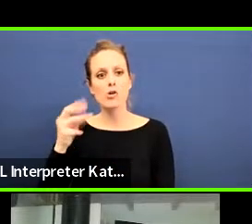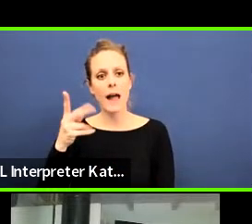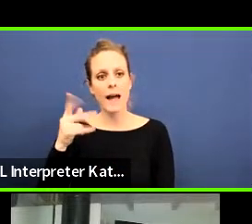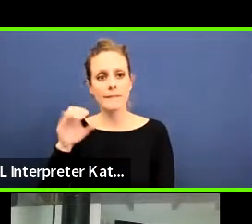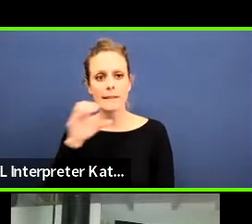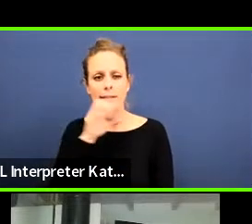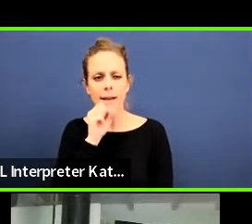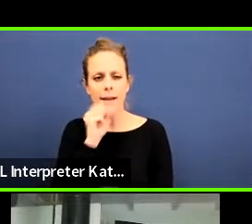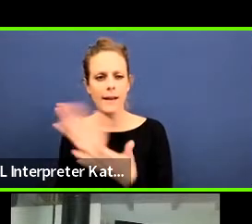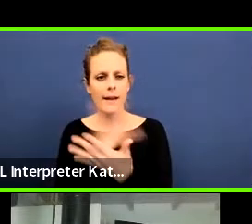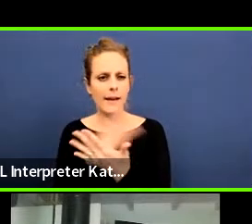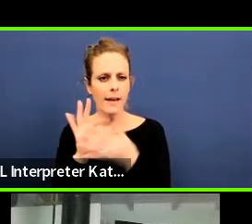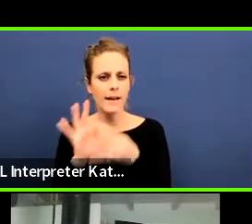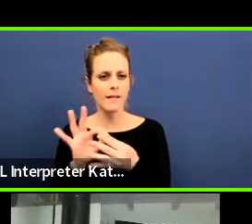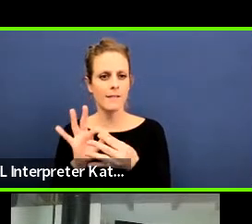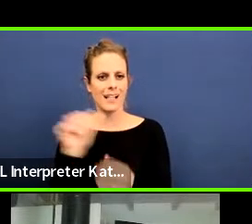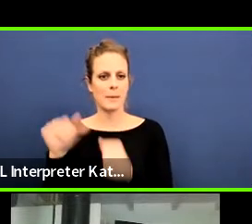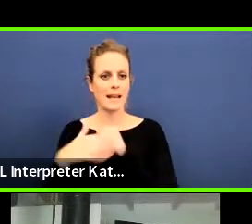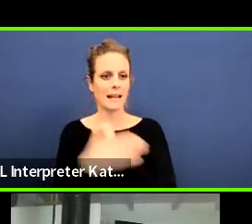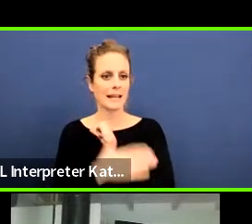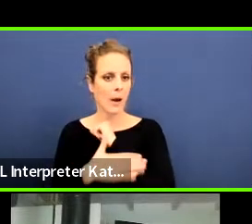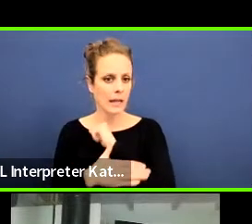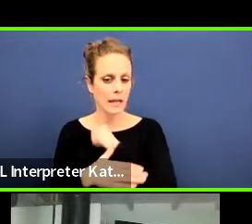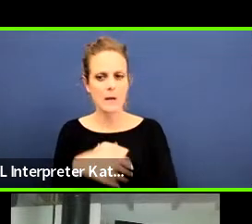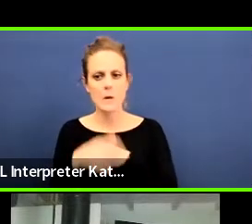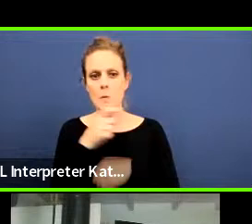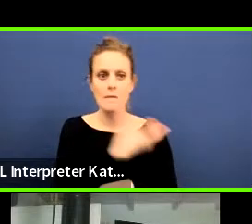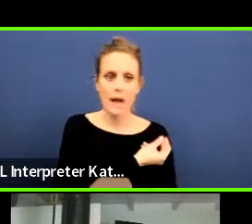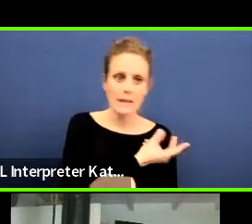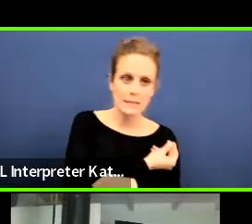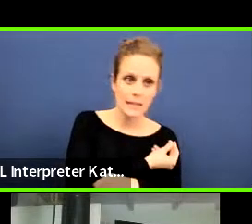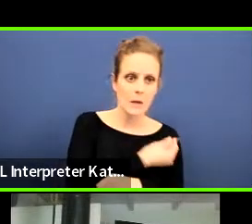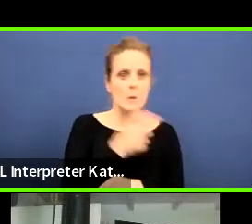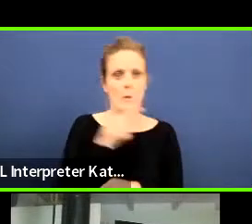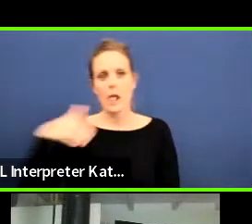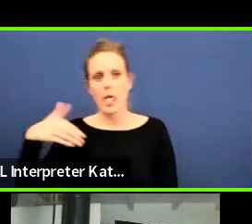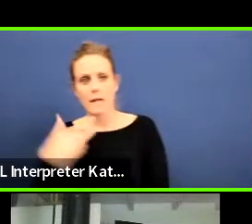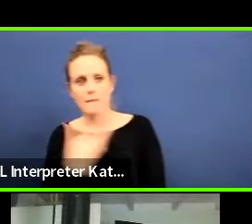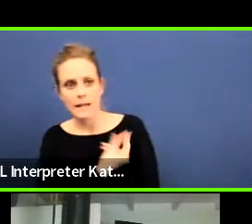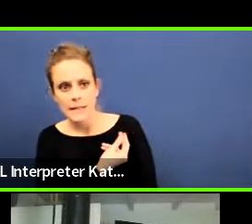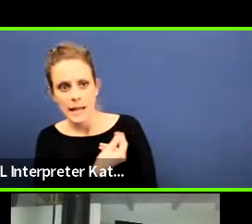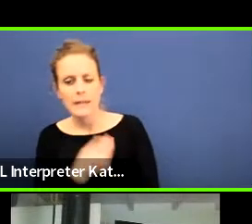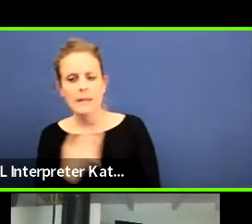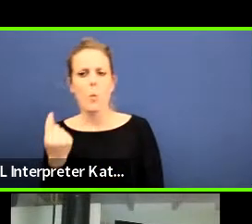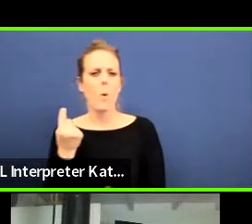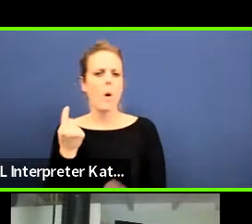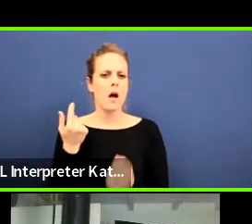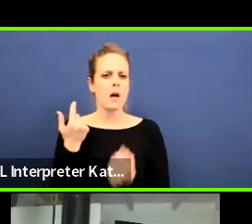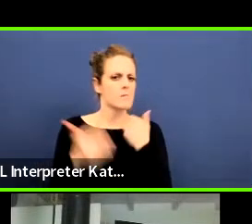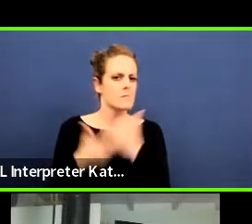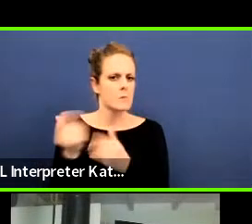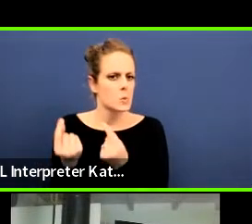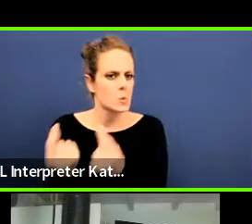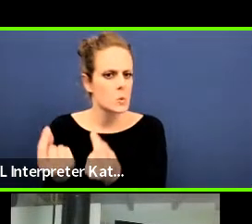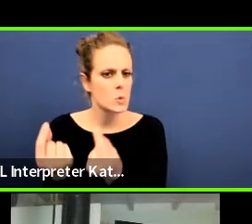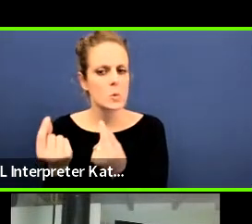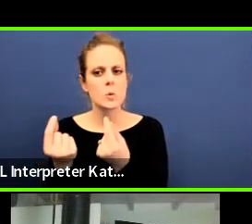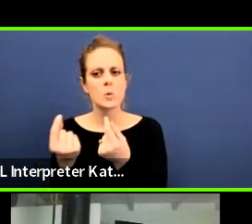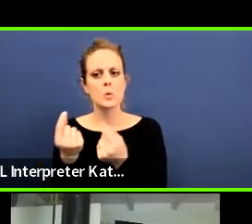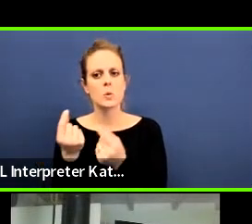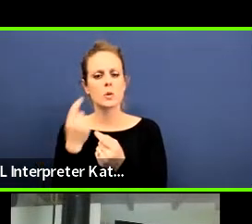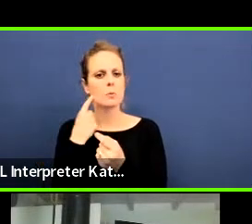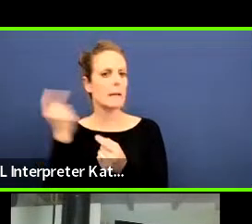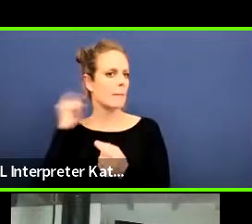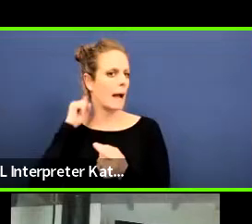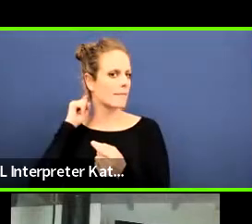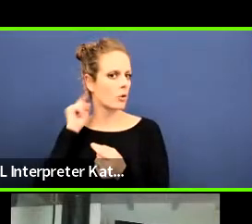on in the county and in general, in terms of who's vaccinated and who's not, and what the steps might be to be mindful of